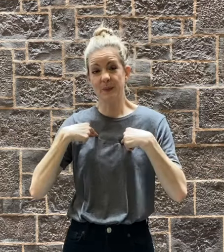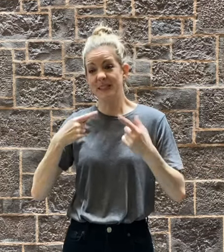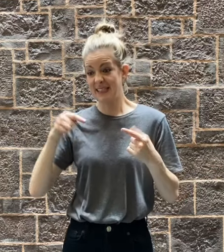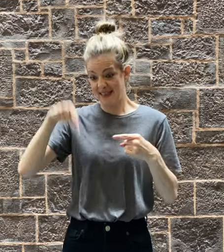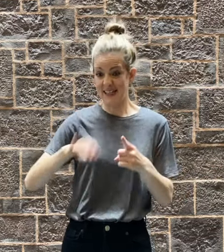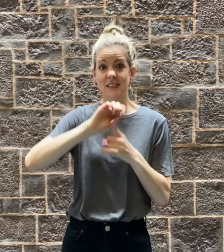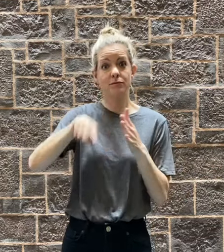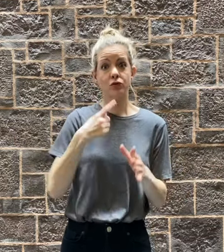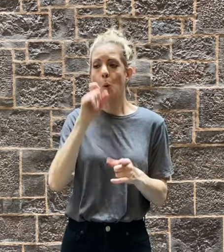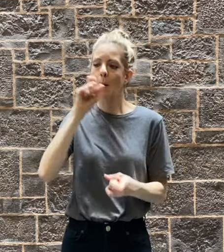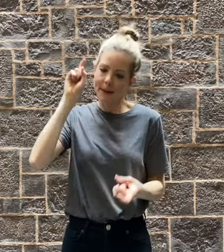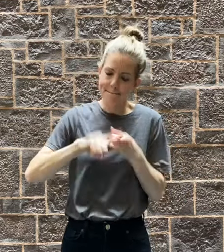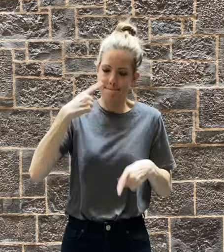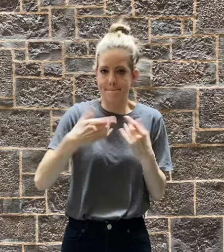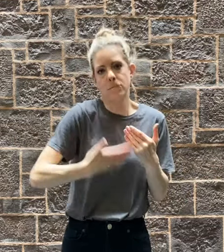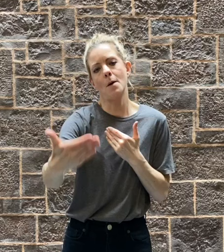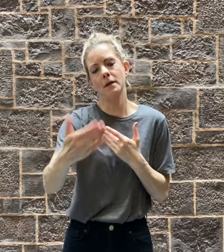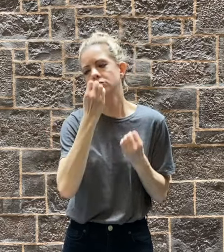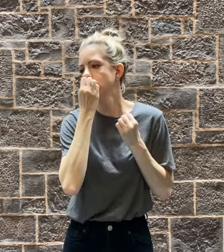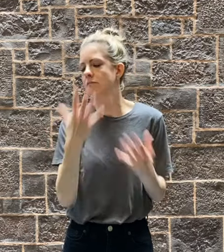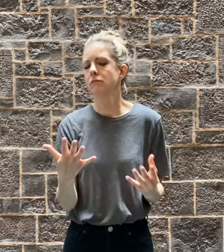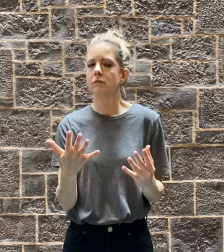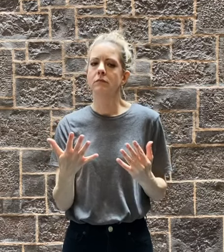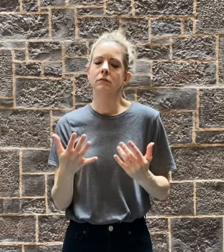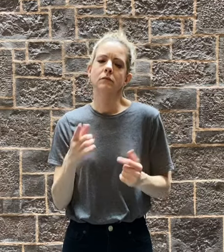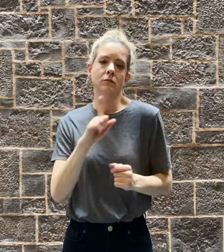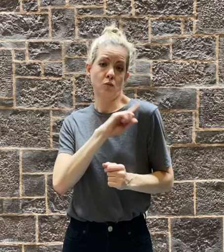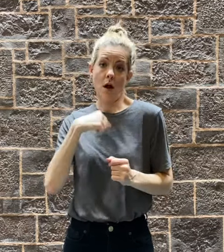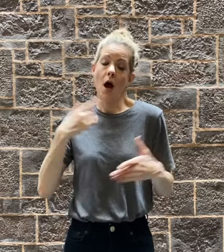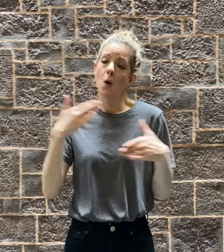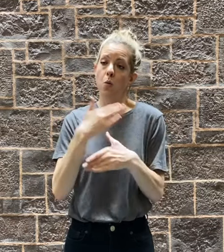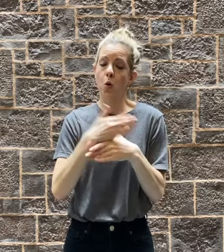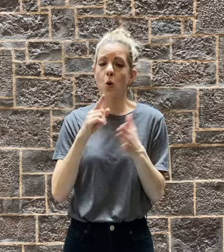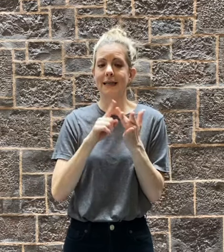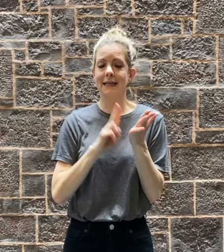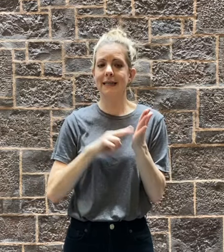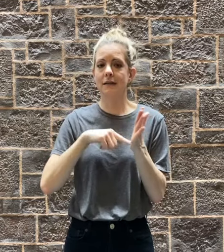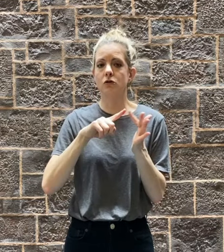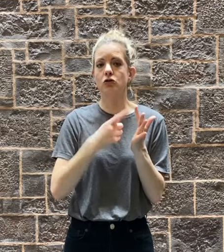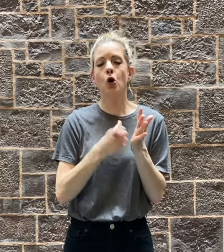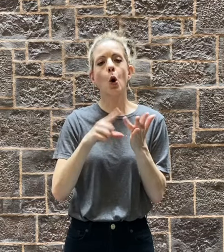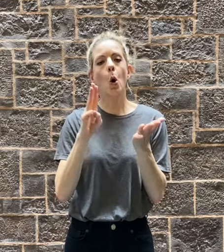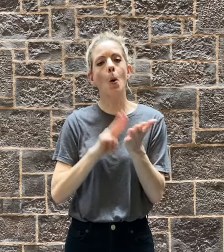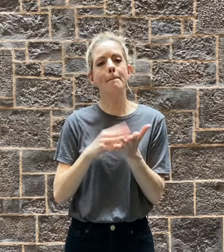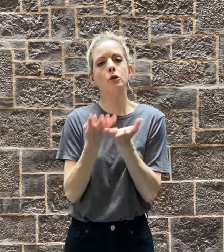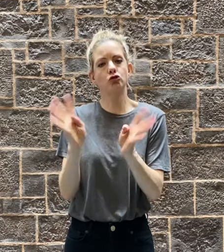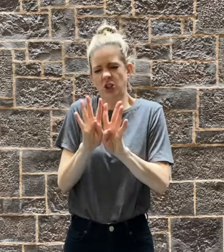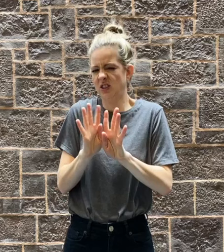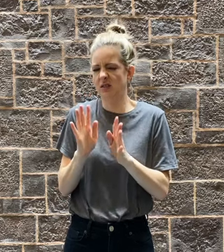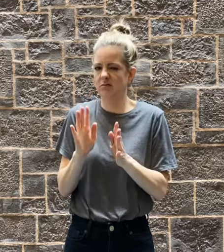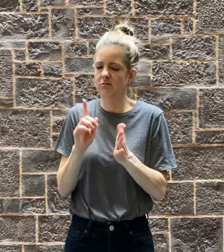it's not just for a week, because a lot of the time I work for the Intercom Trust, I'm the CEO, and the